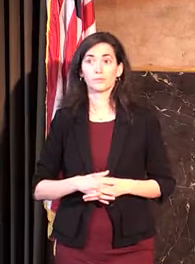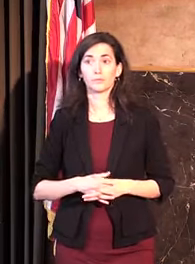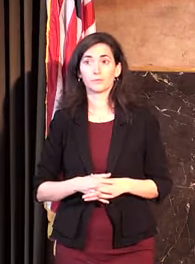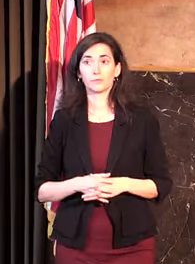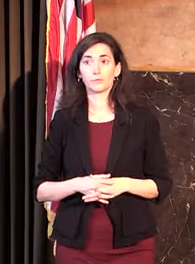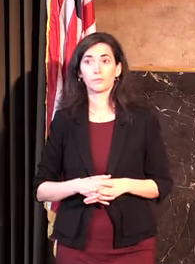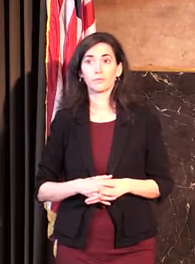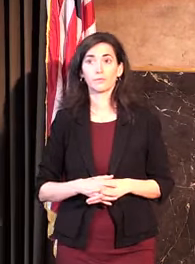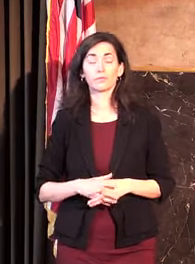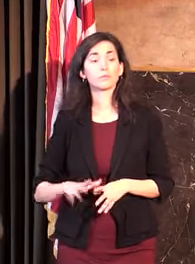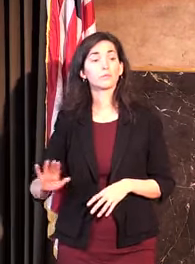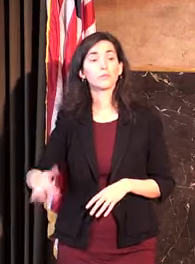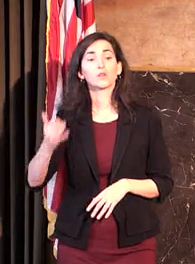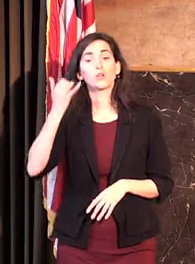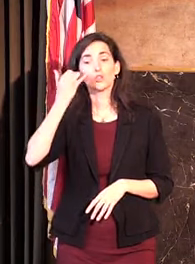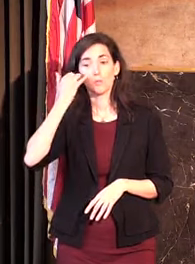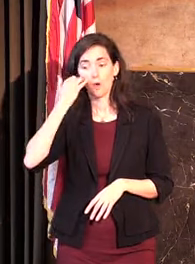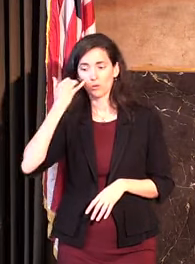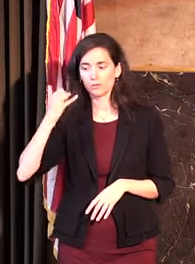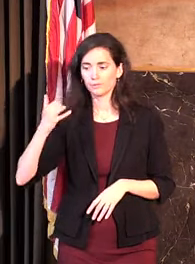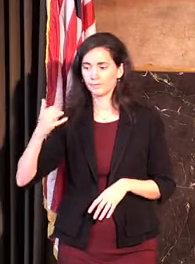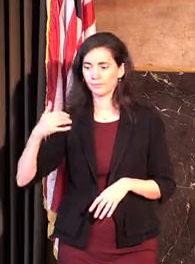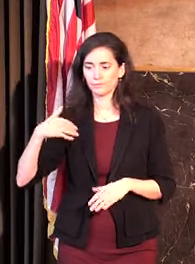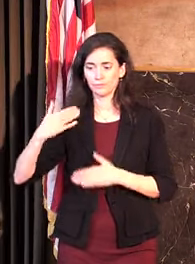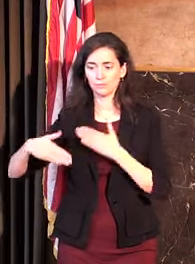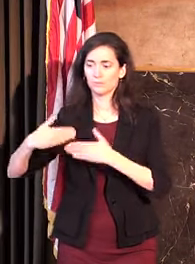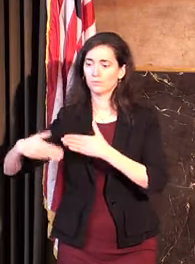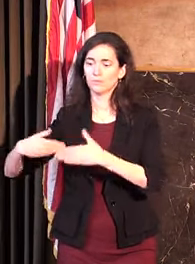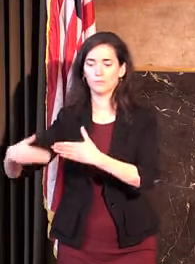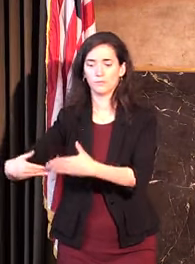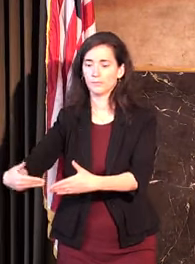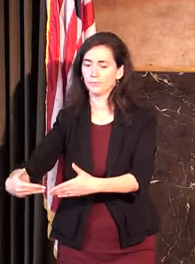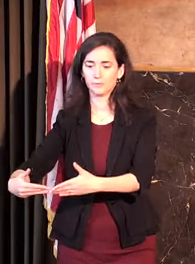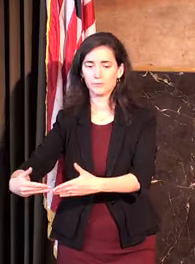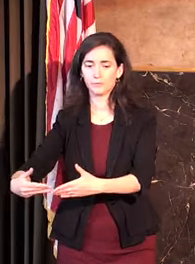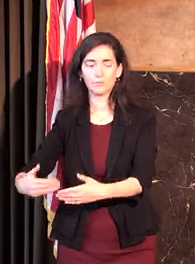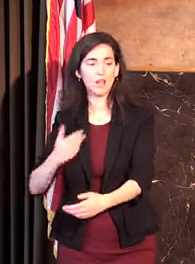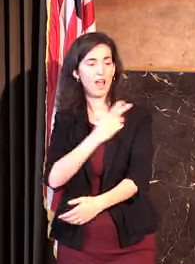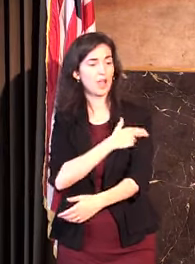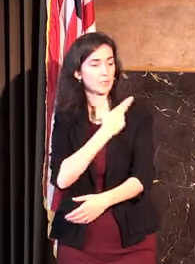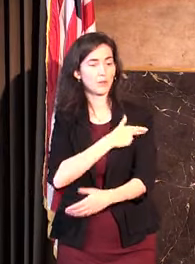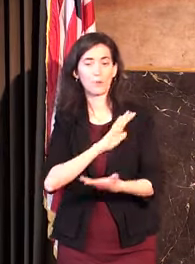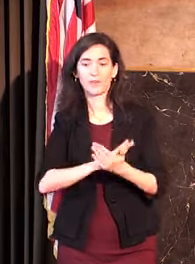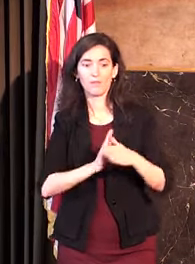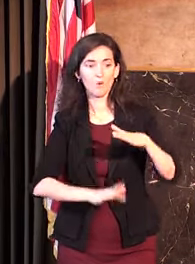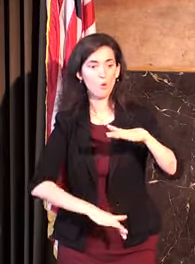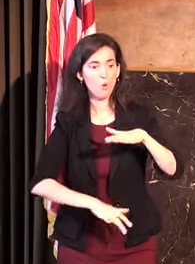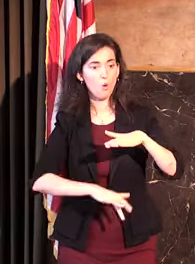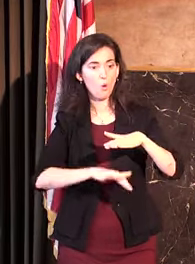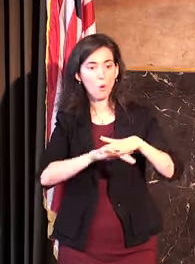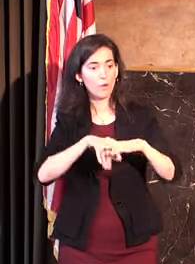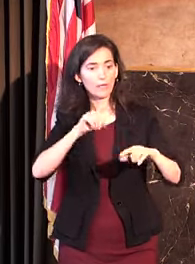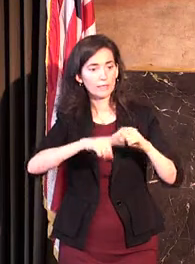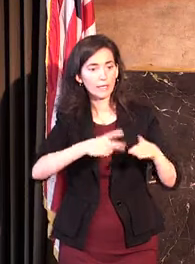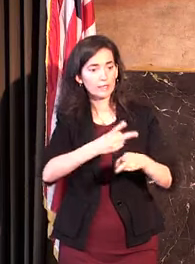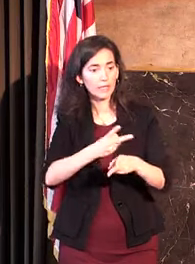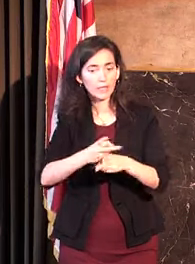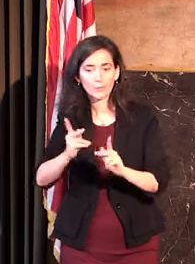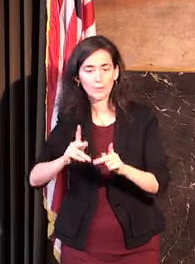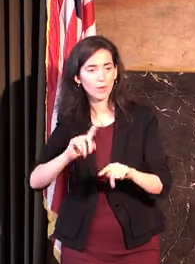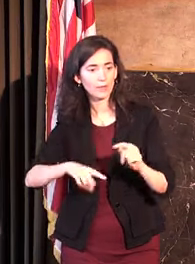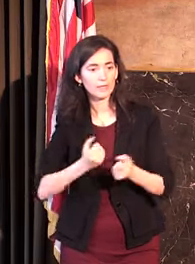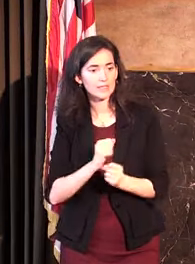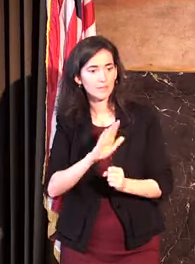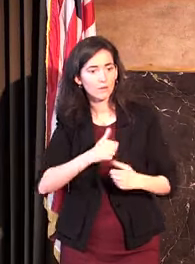the point where we are going to outstrip our capacity to deliver life-saving care to